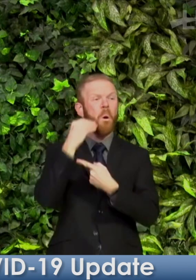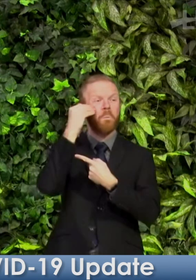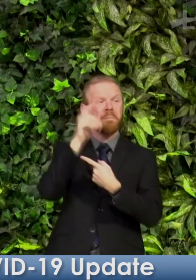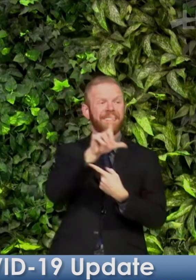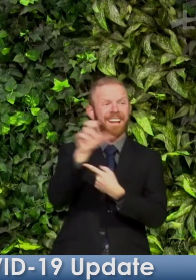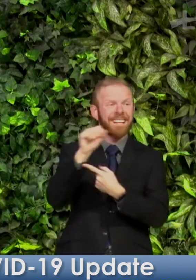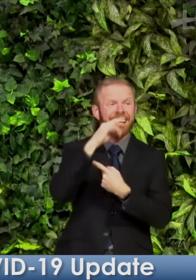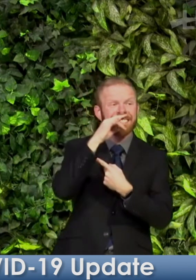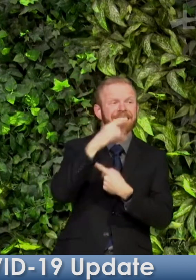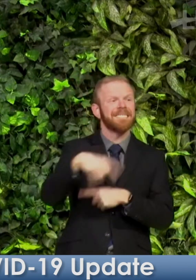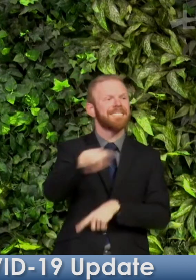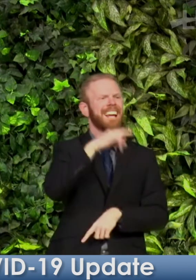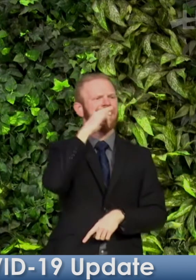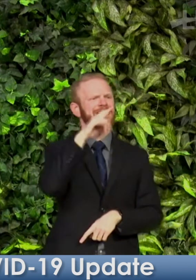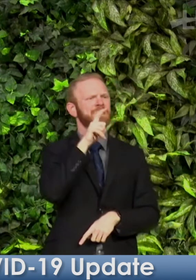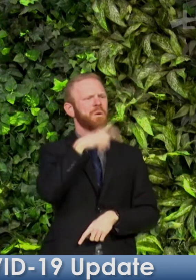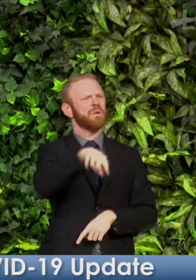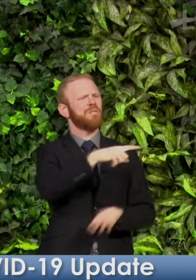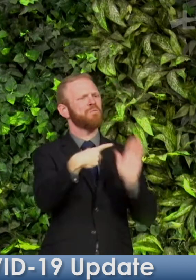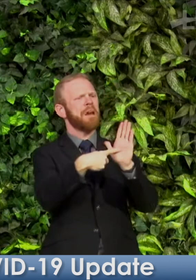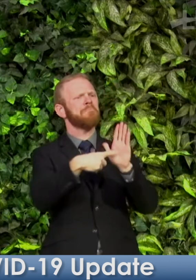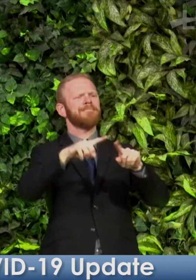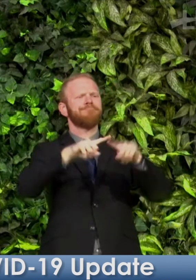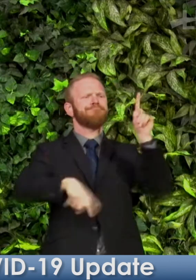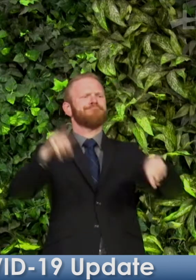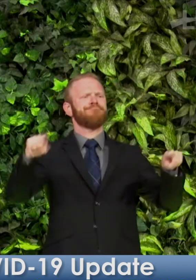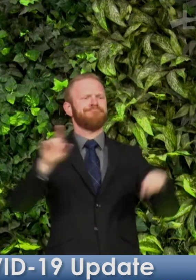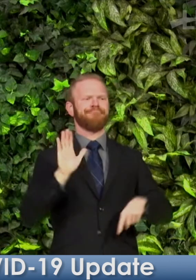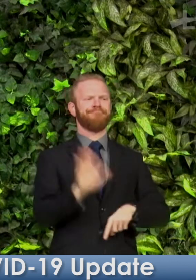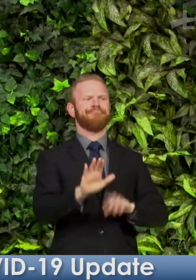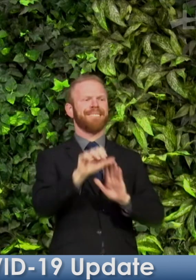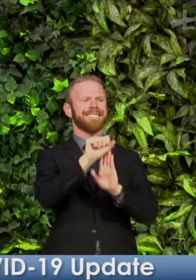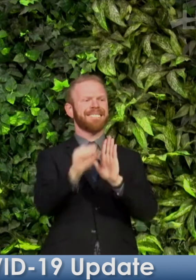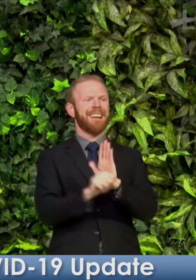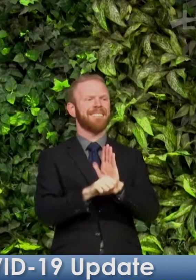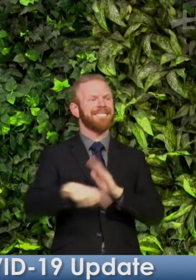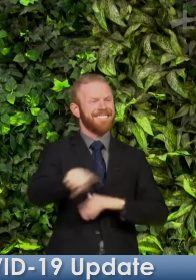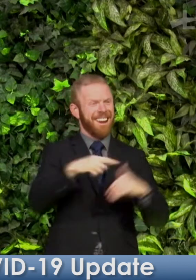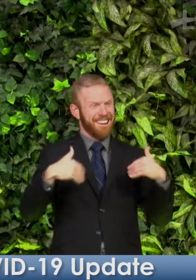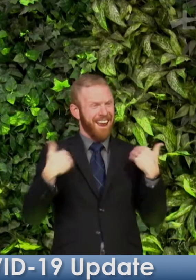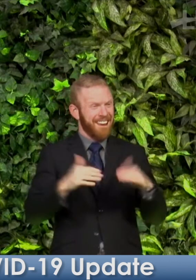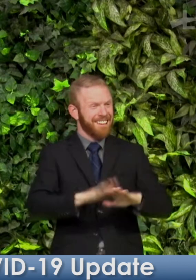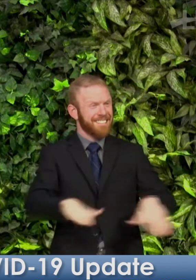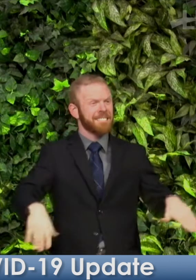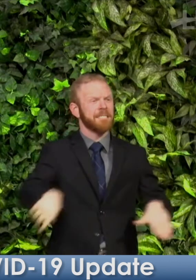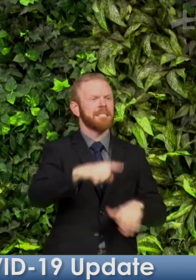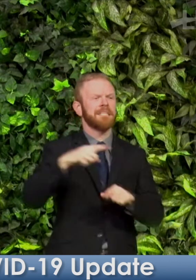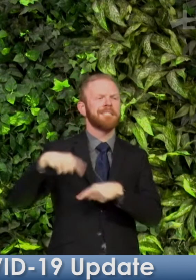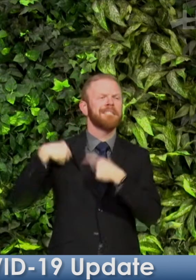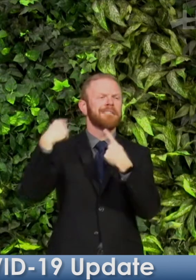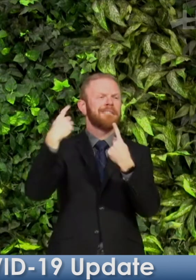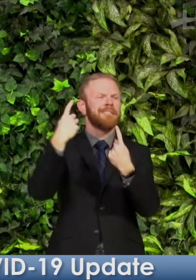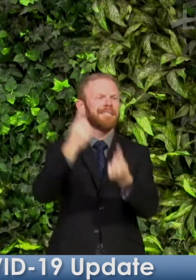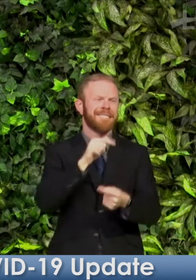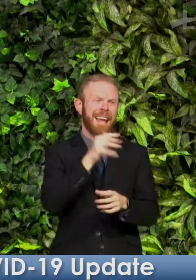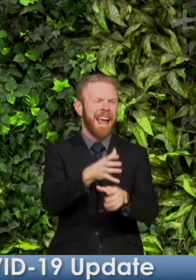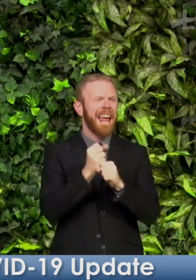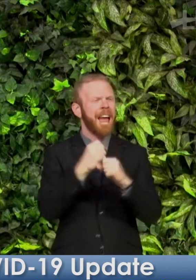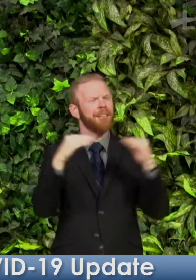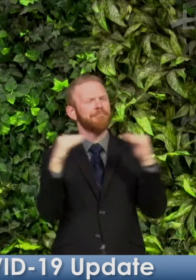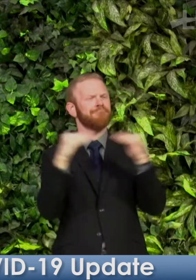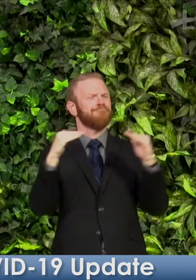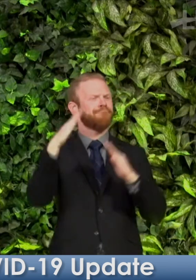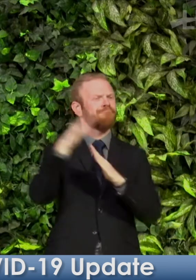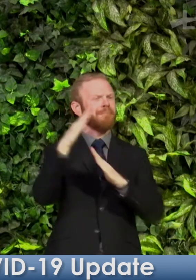of this state. Those youngest kids are not getting the quality education they otherwise would on Zoom school, as